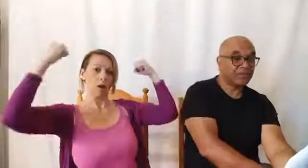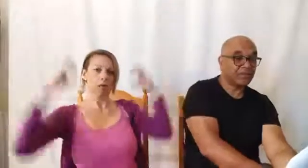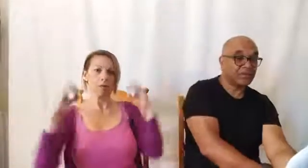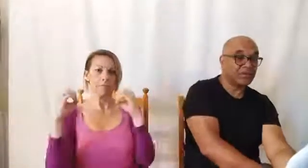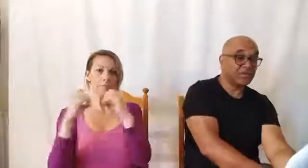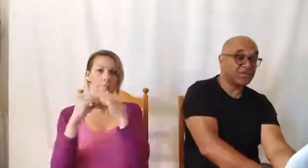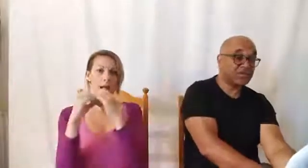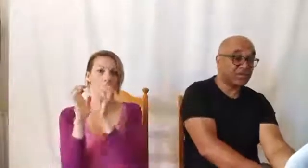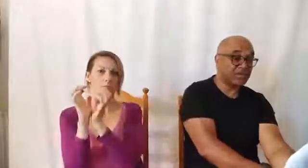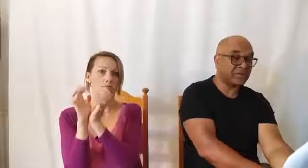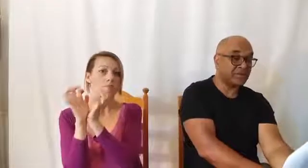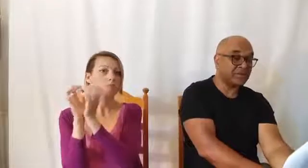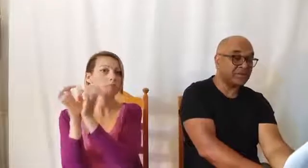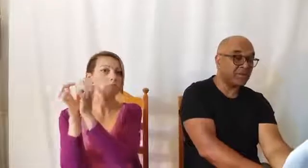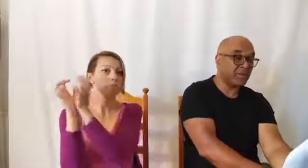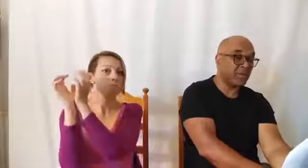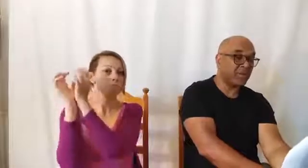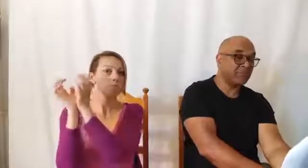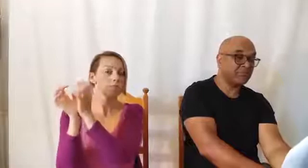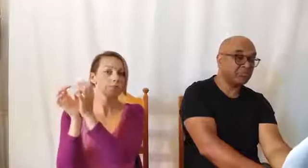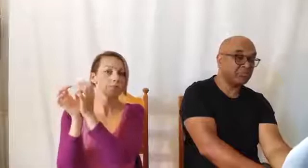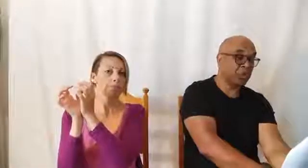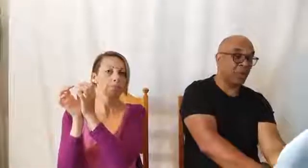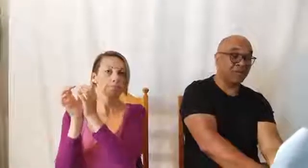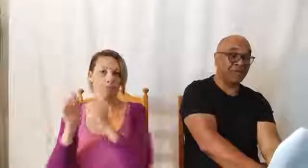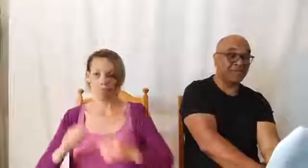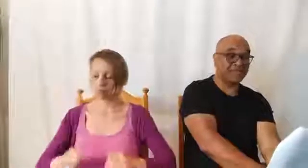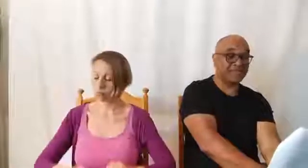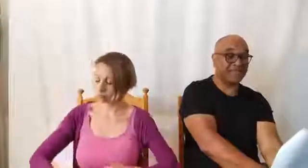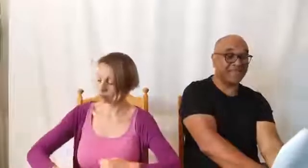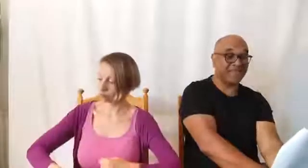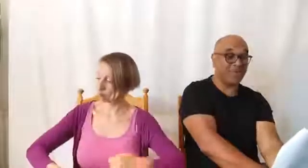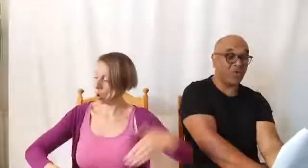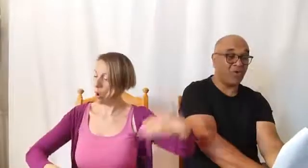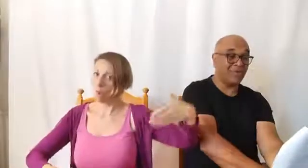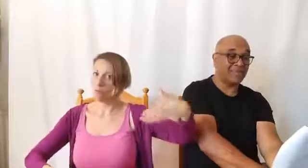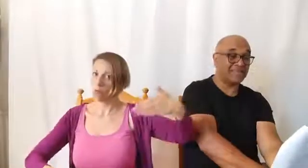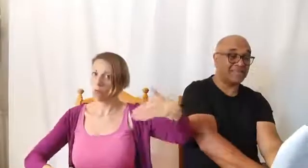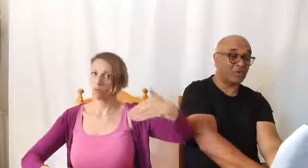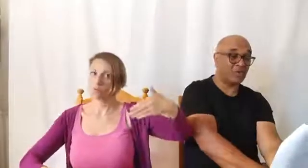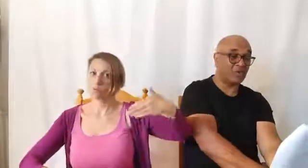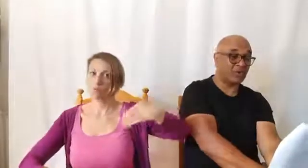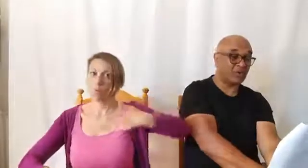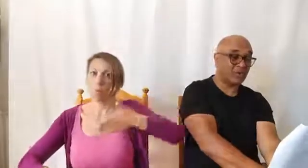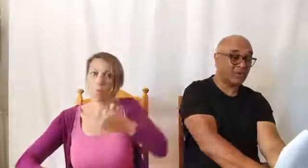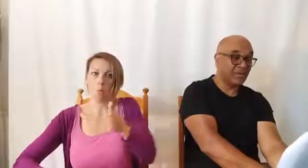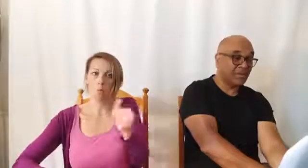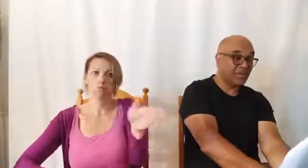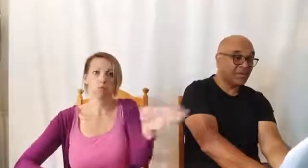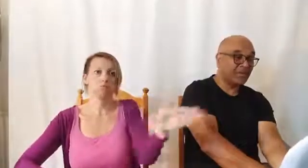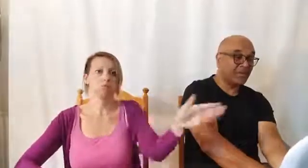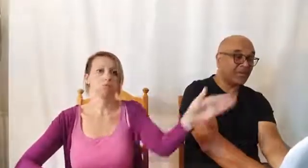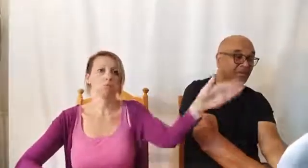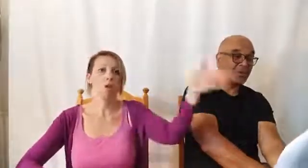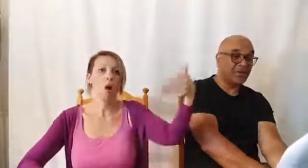The fish turned and started to swim away, not wanting to listen to any more of Ben's immature talk. He spoke these words loud